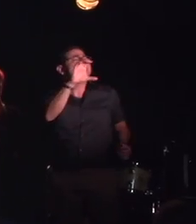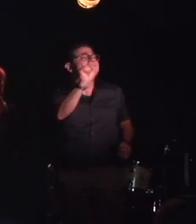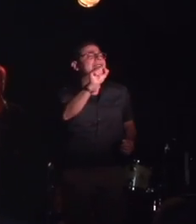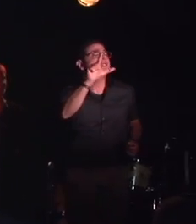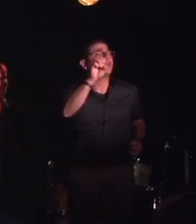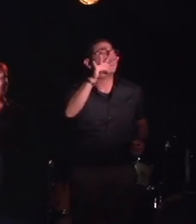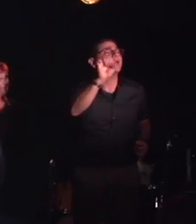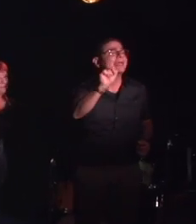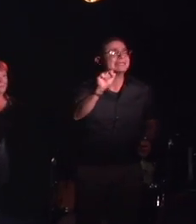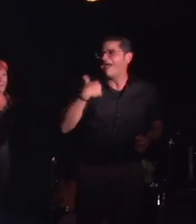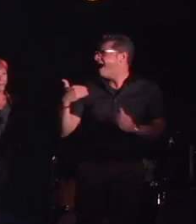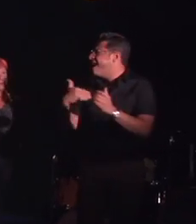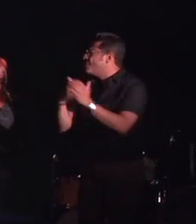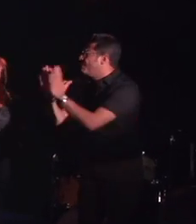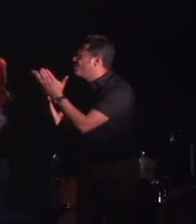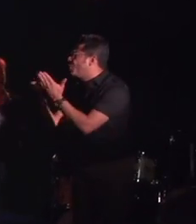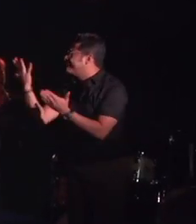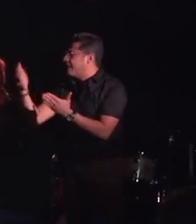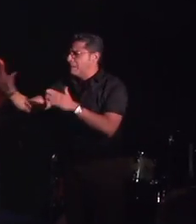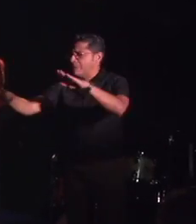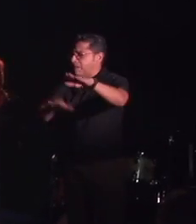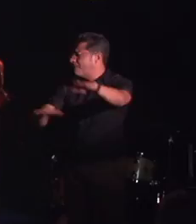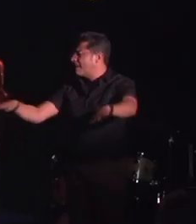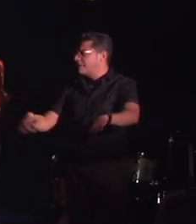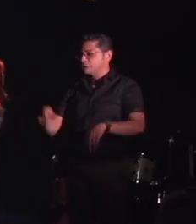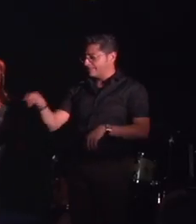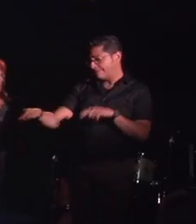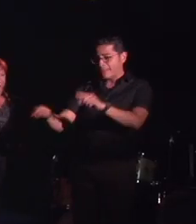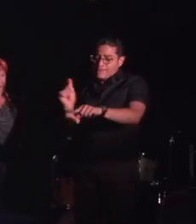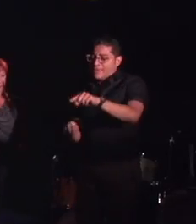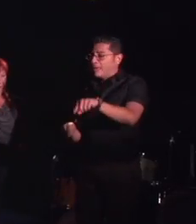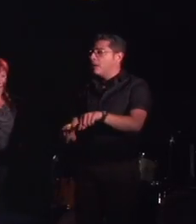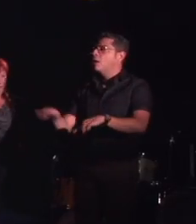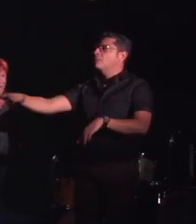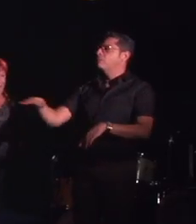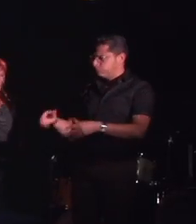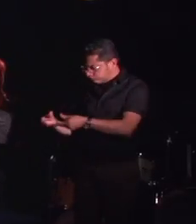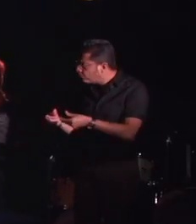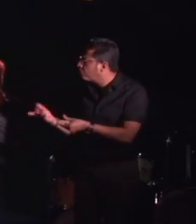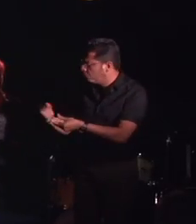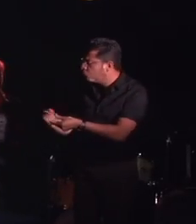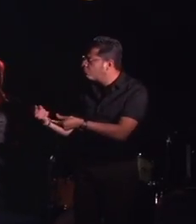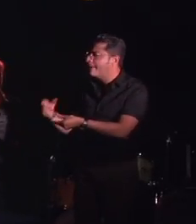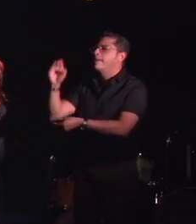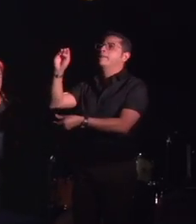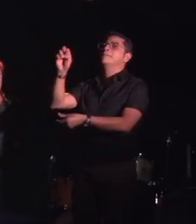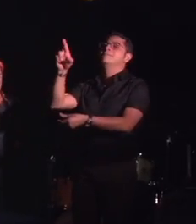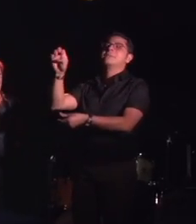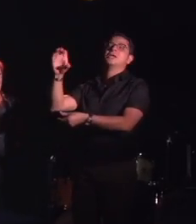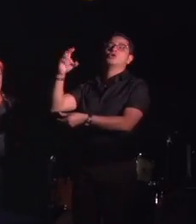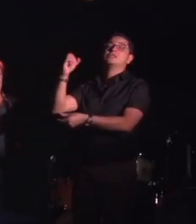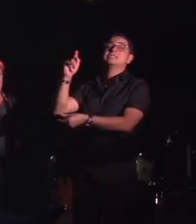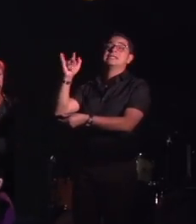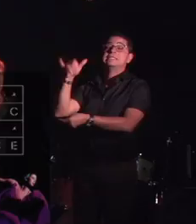volumes on her table that she constantly referred to. She loaned me a copy of Mere Christianity to read, and then she pointed to a